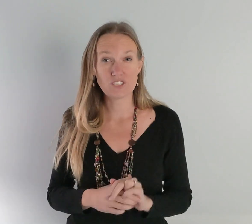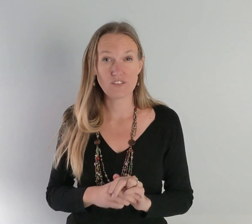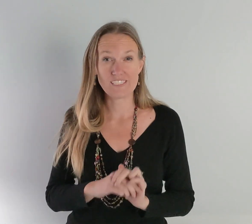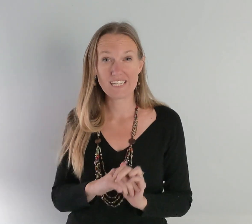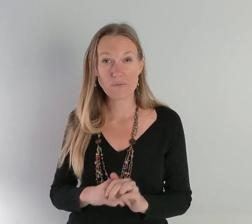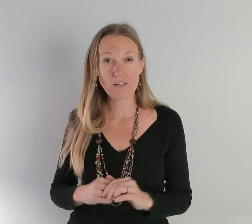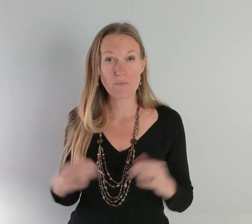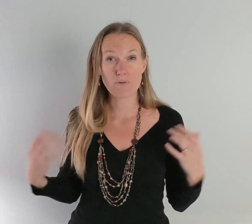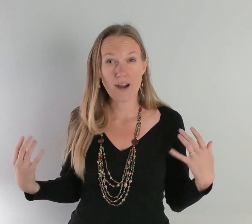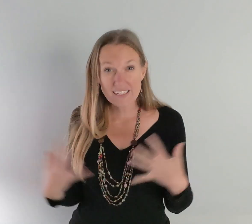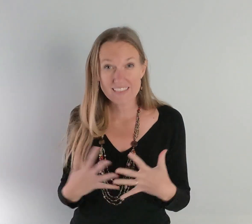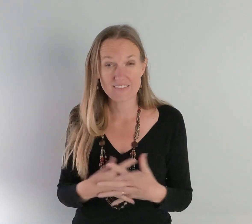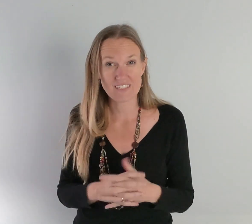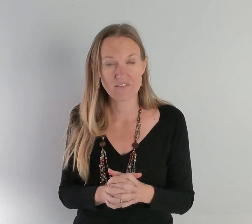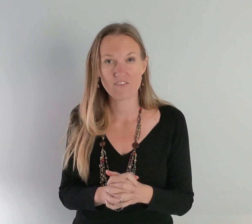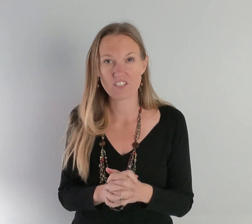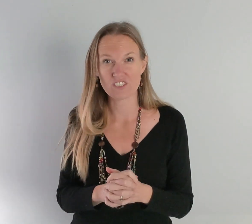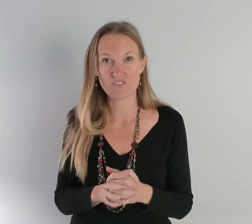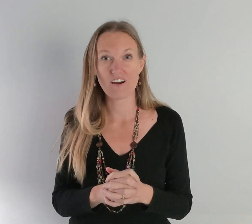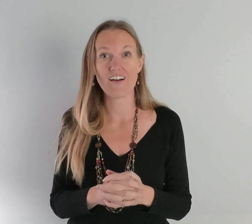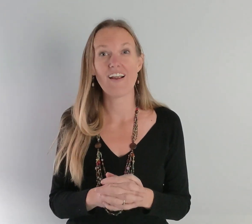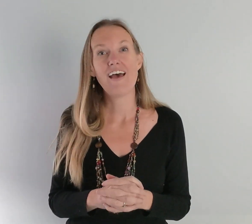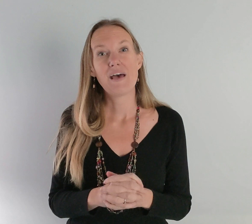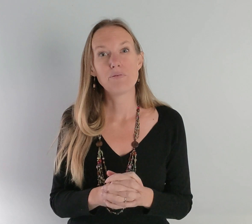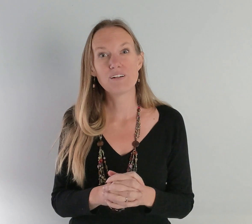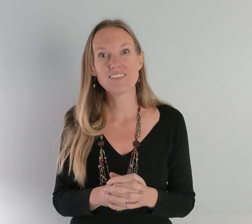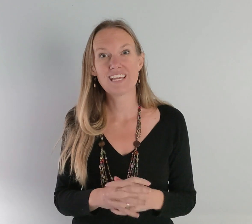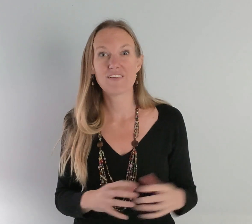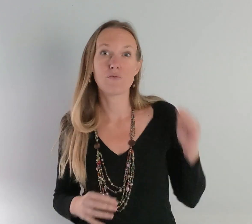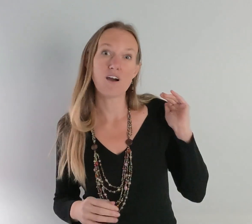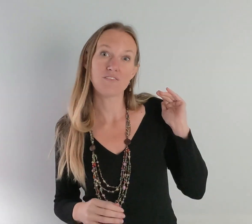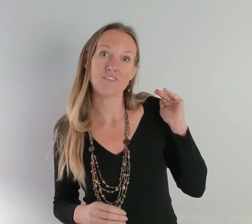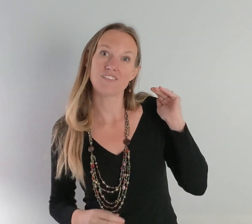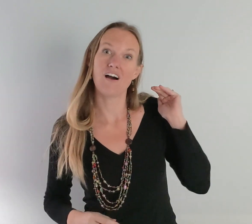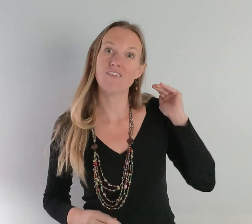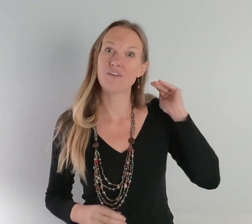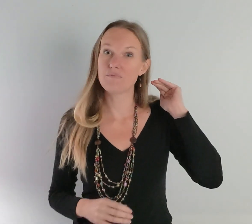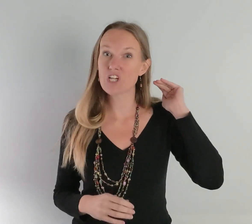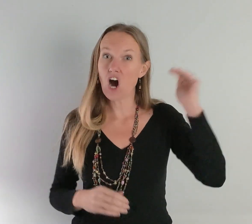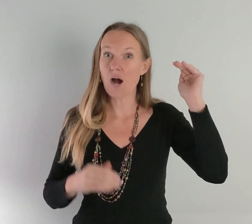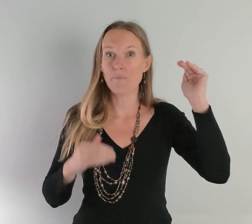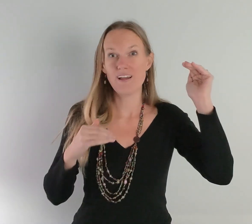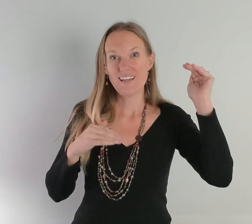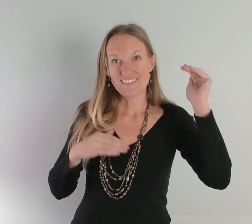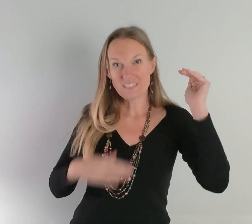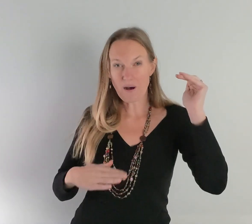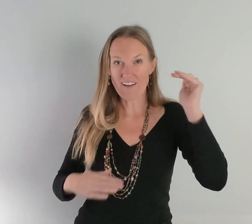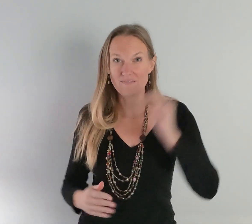2. Today we're going to practice everything we've learned so far and put it all together and walk through the song from top to bottom. So